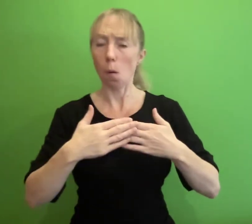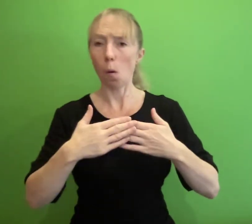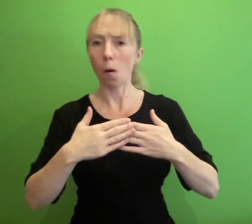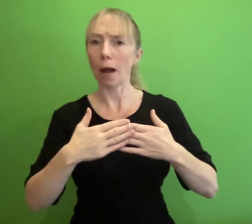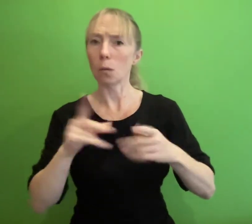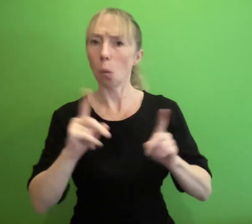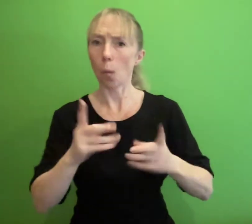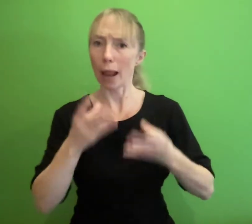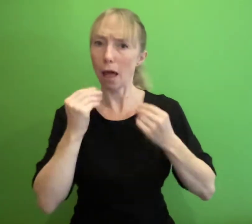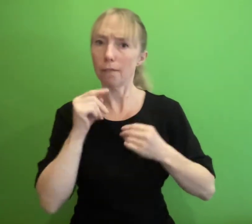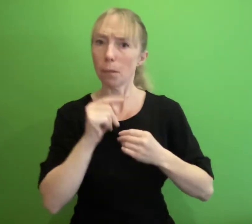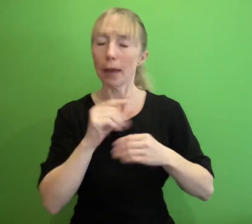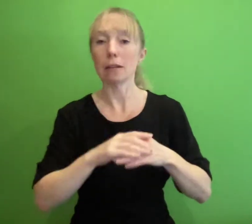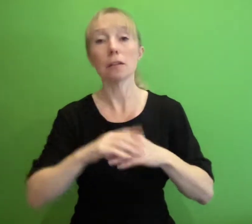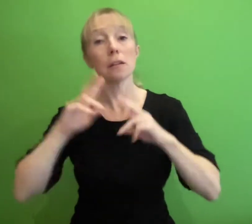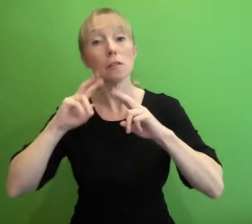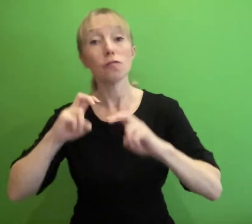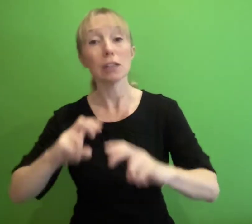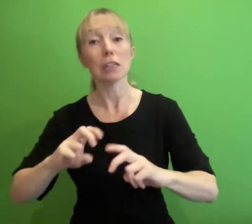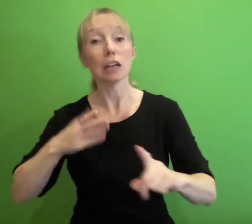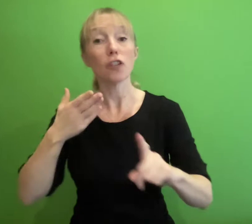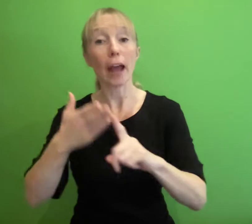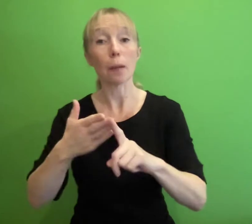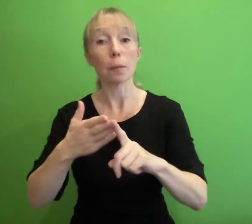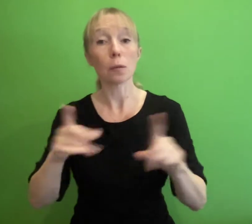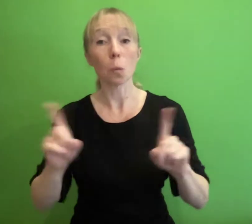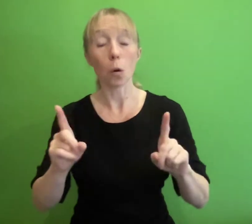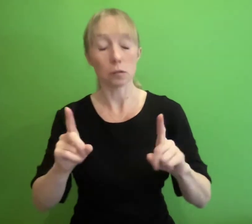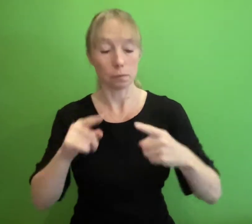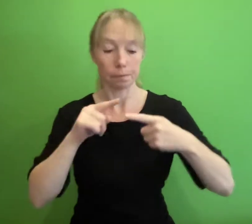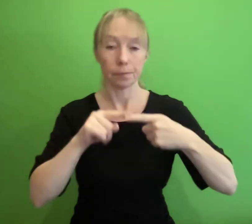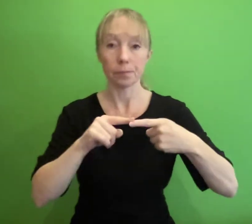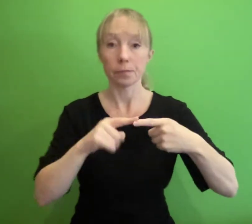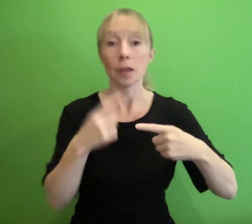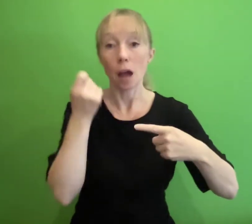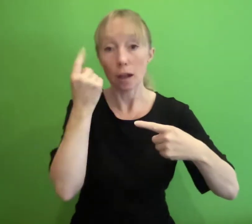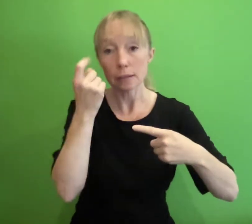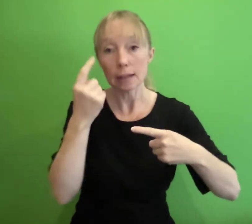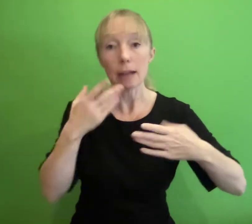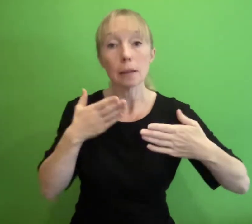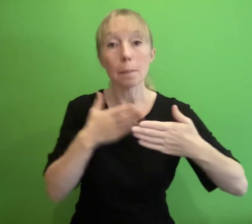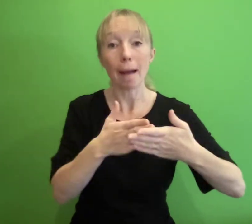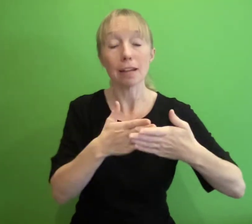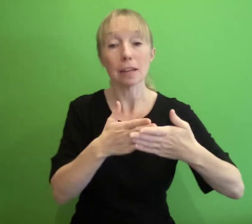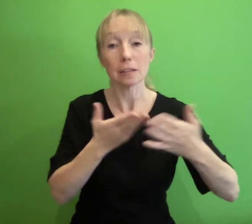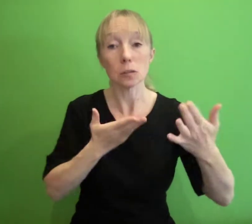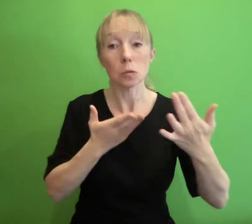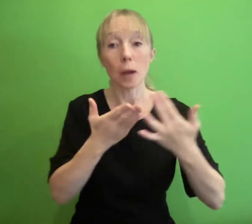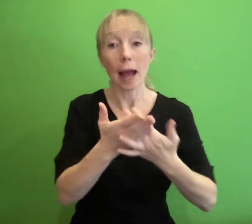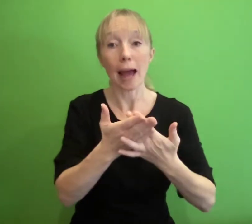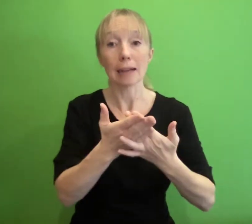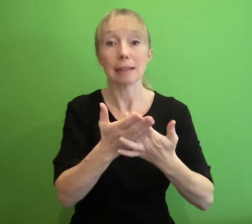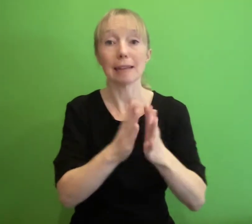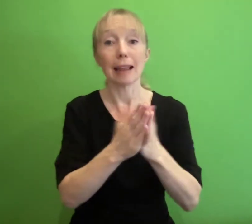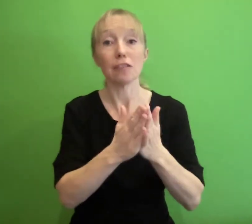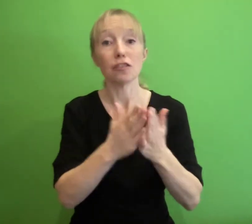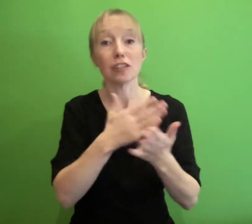The research objectives were to understand the barriers to access in the literature sector for deaf and disabled writers,